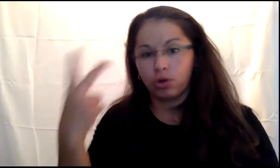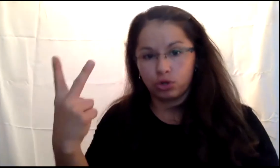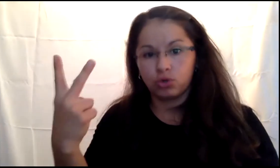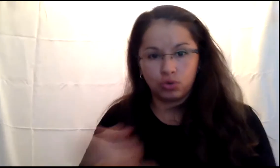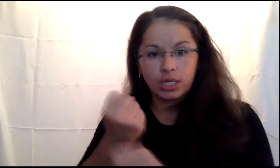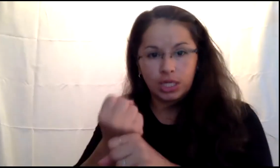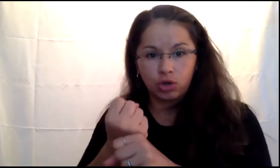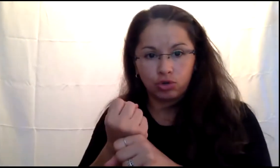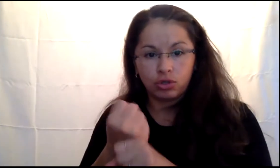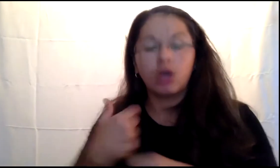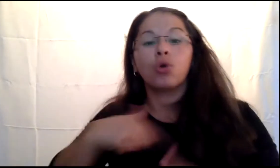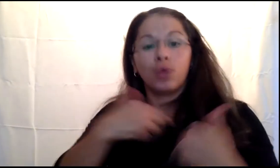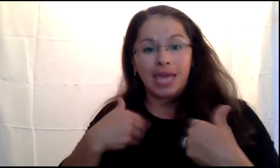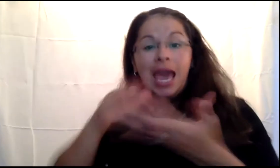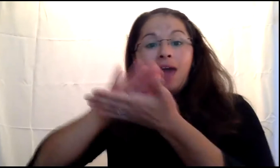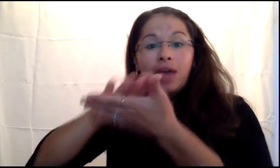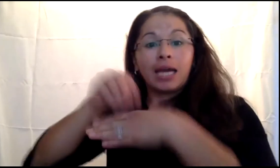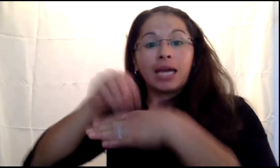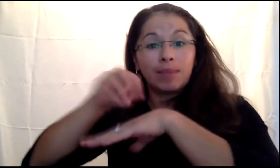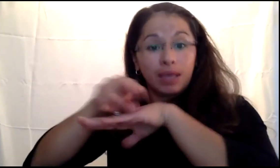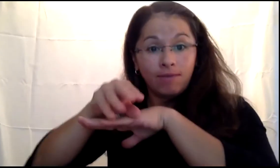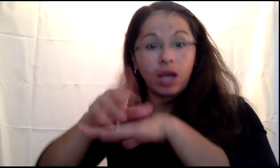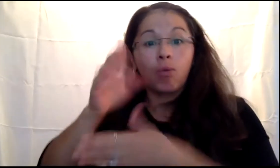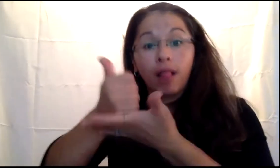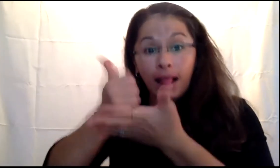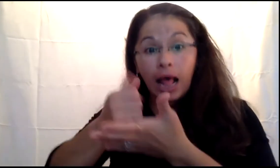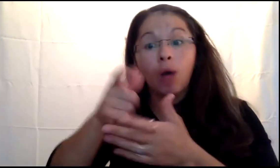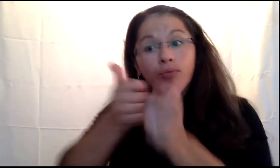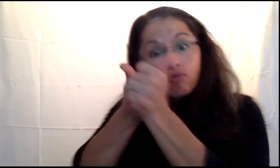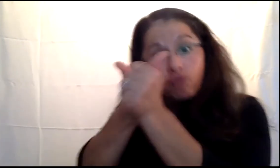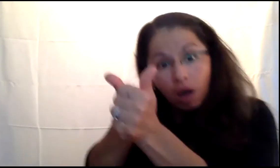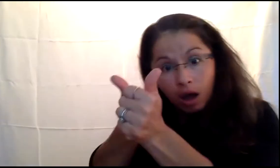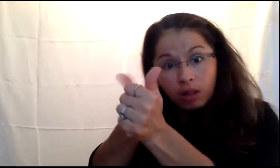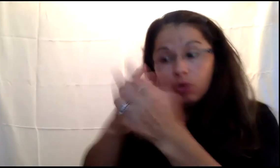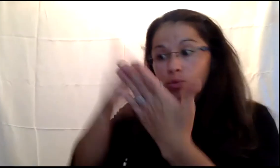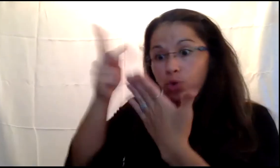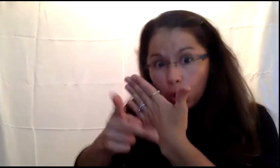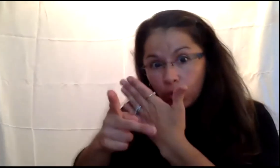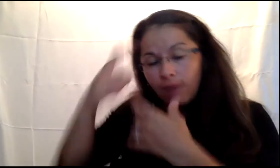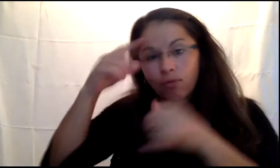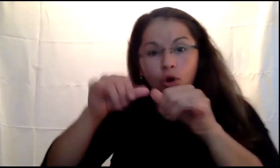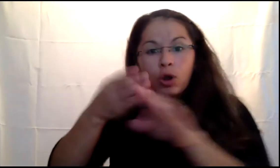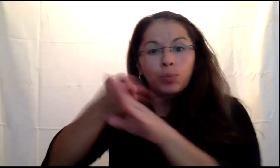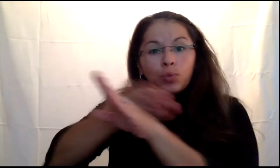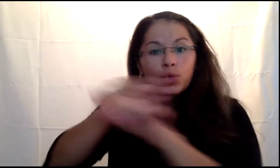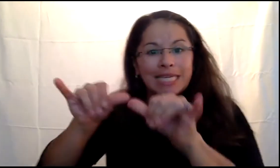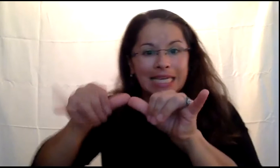at Miami-Dade who will keep her on track for the engineering prerequisite so she can stay on track for engineering, do her 2